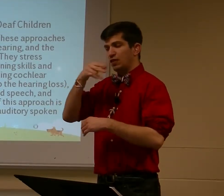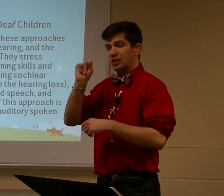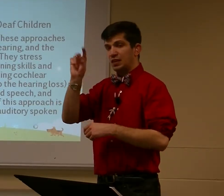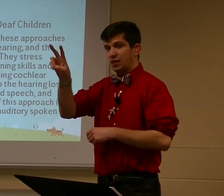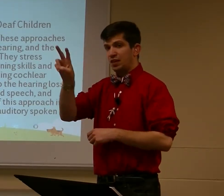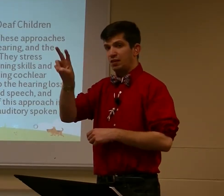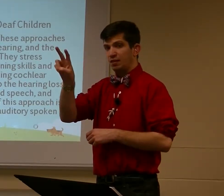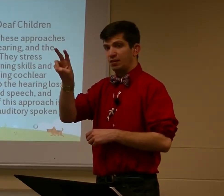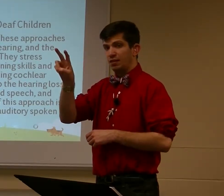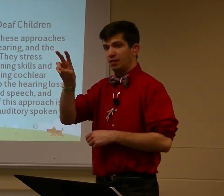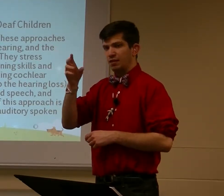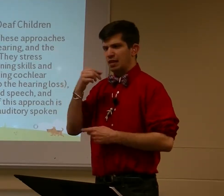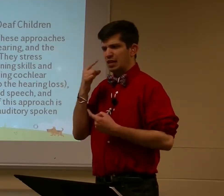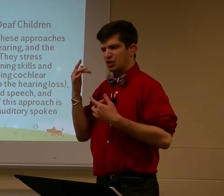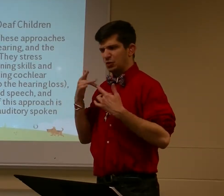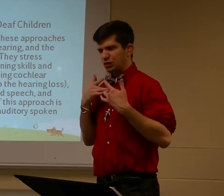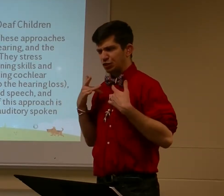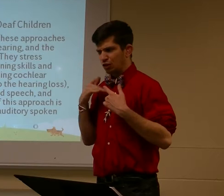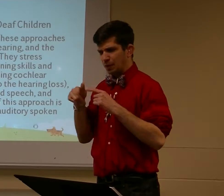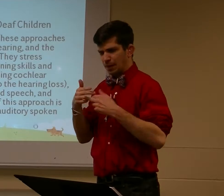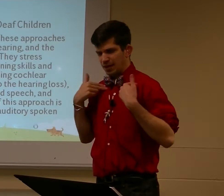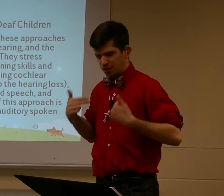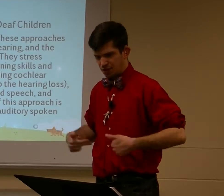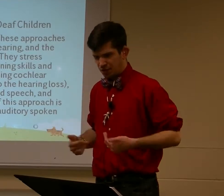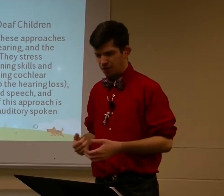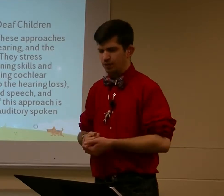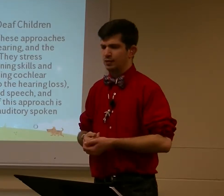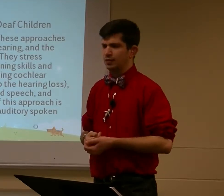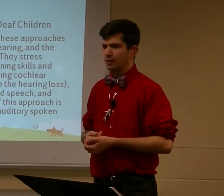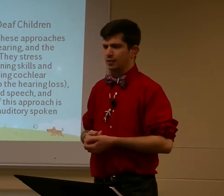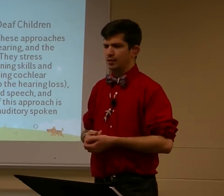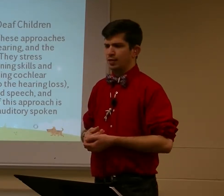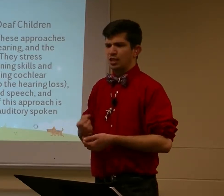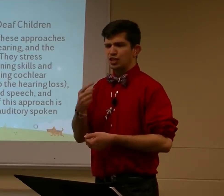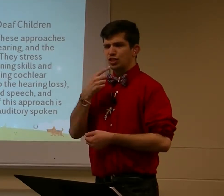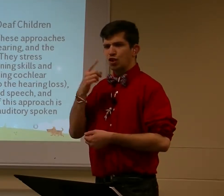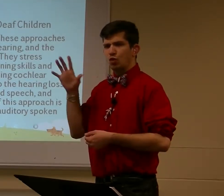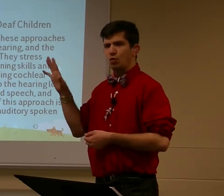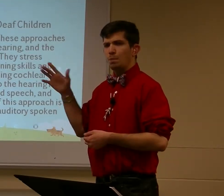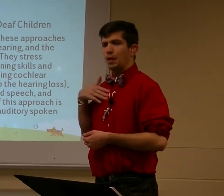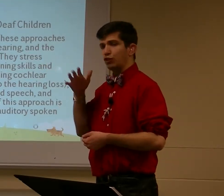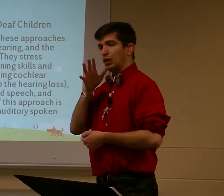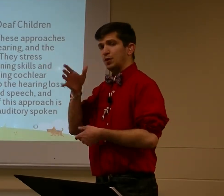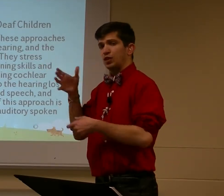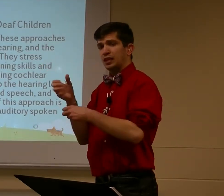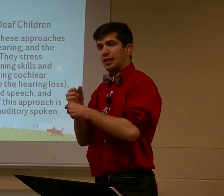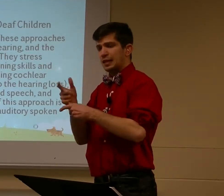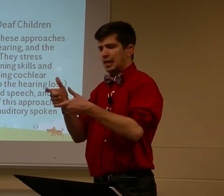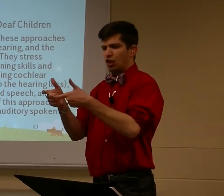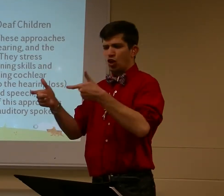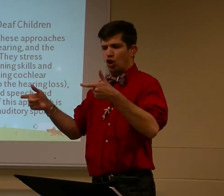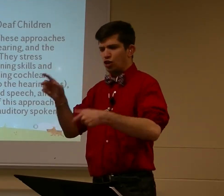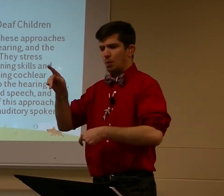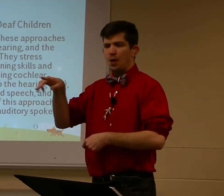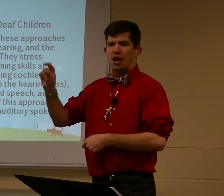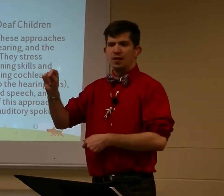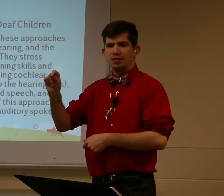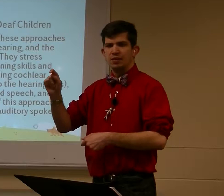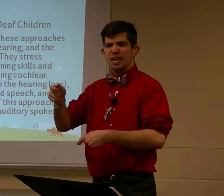the TV, and she was concerned about my health. She told my grandmother to get a large pot and